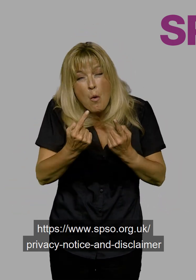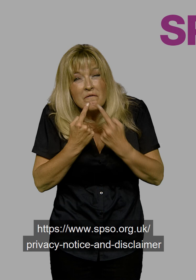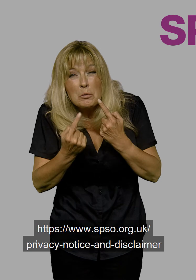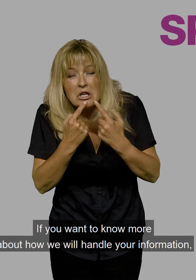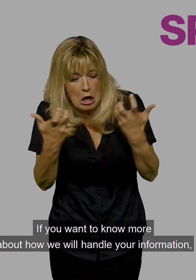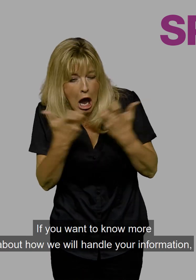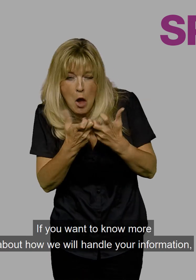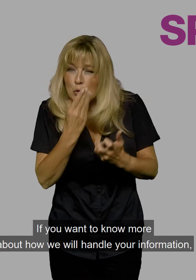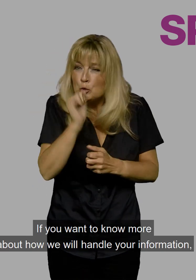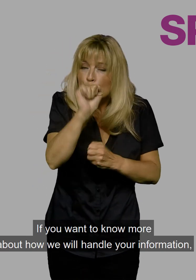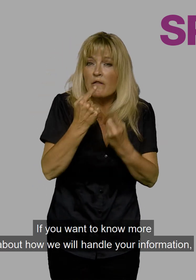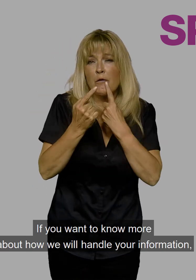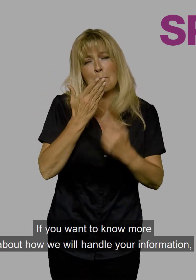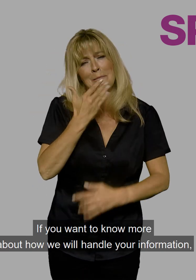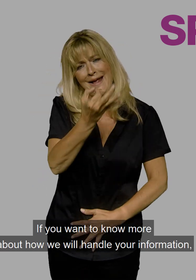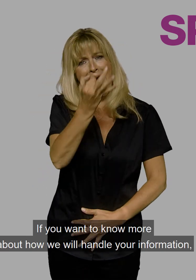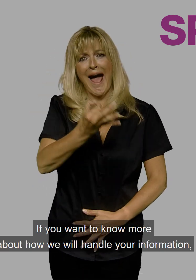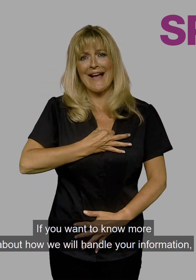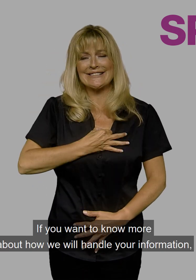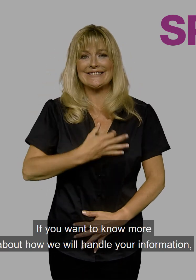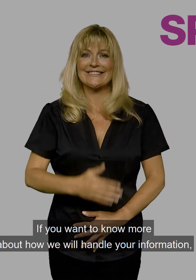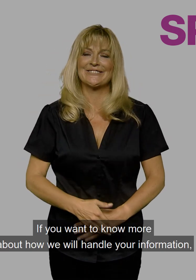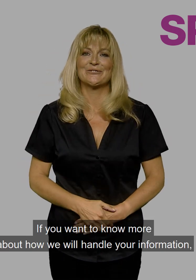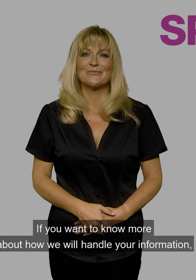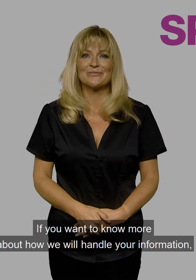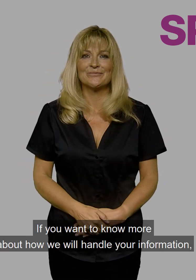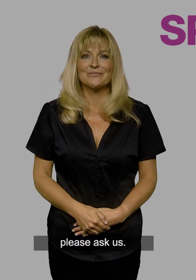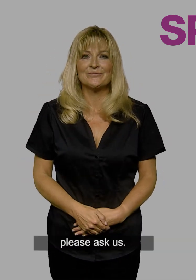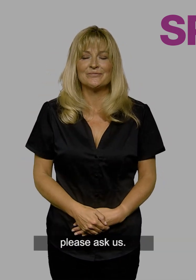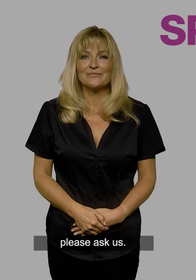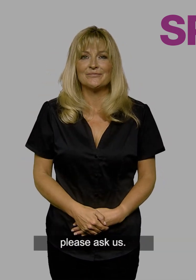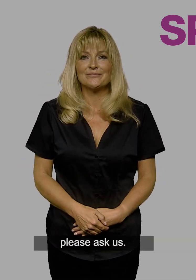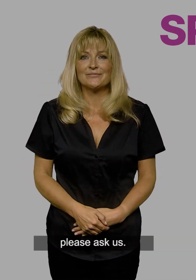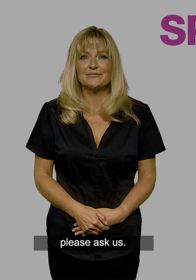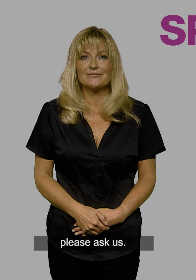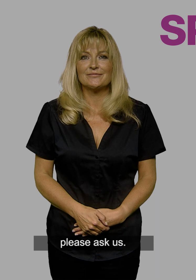www.spso.org.uk/privacy-notice-and-disclaimer. If you want to know more about how we will handle your information, please ask us.